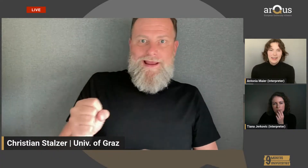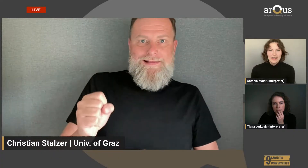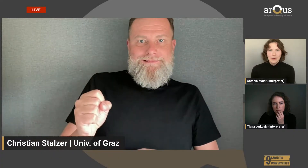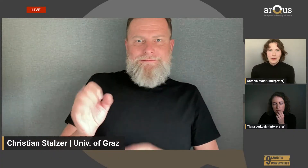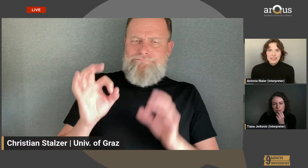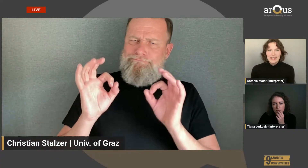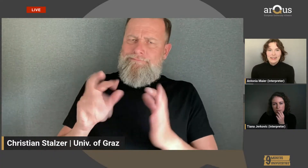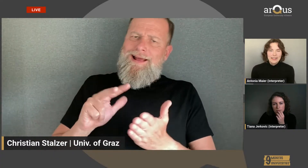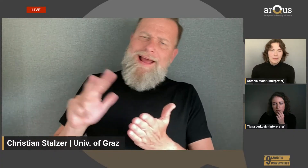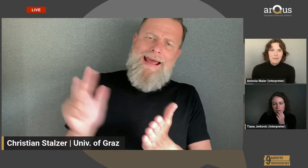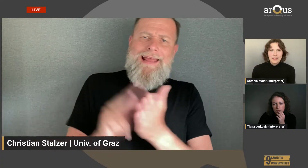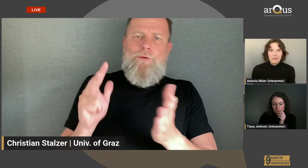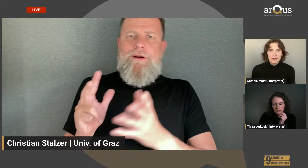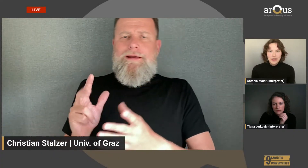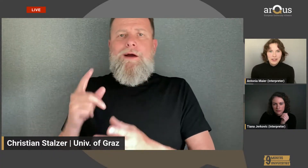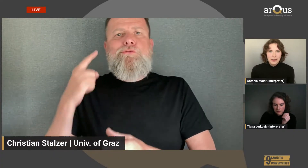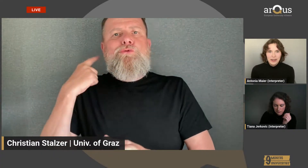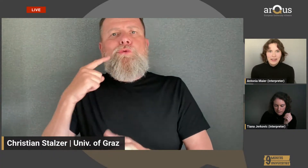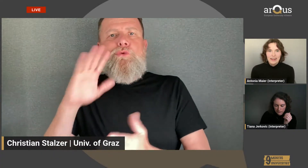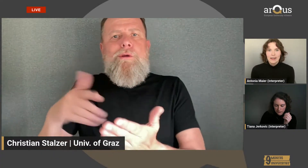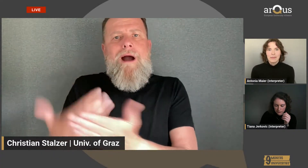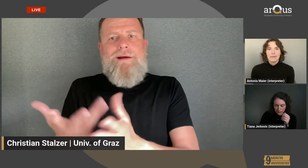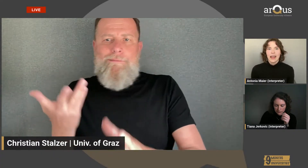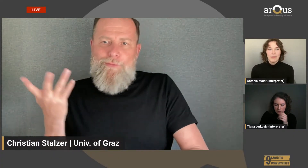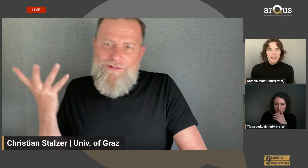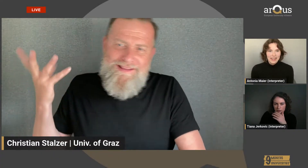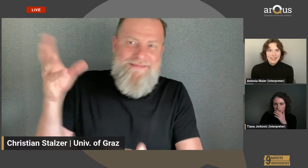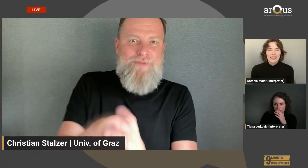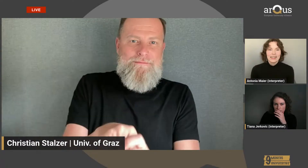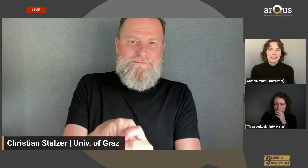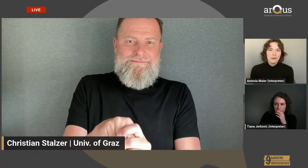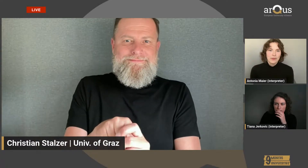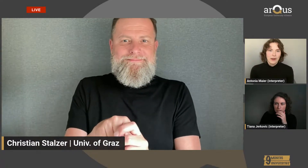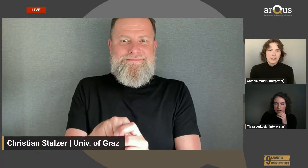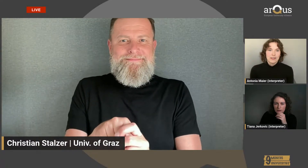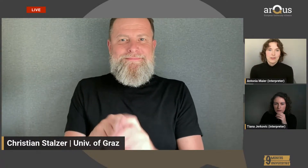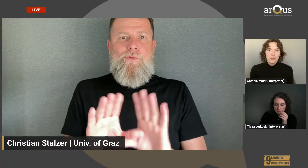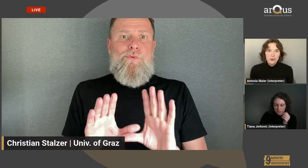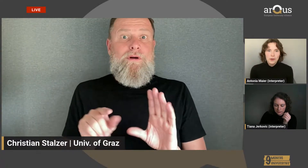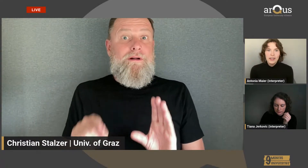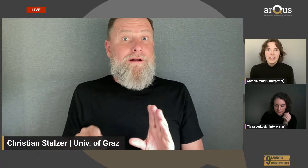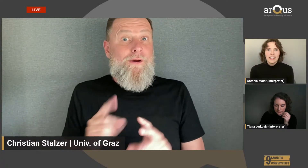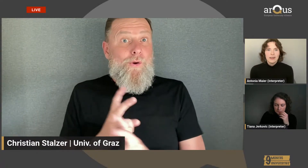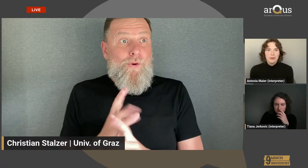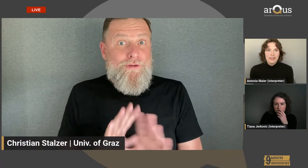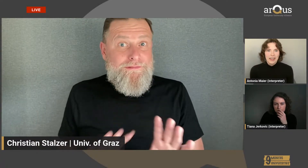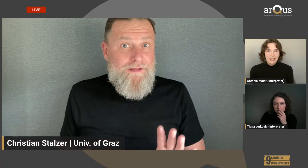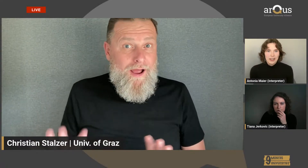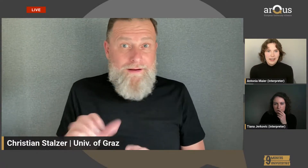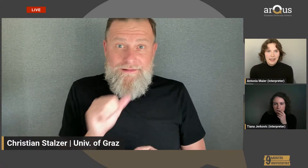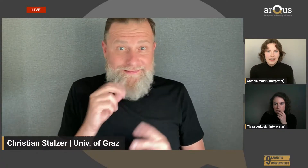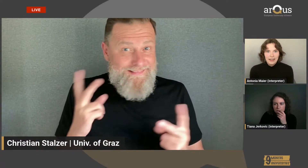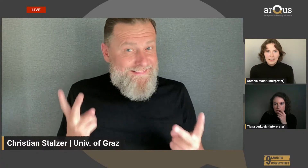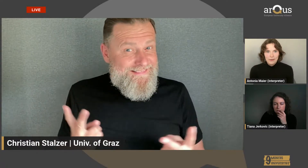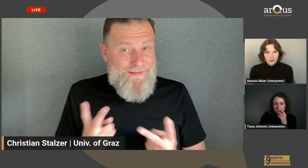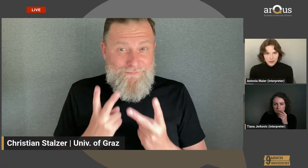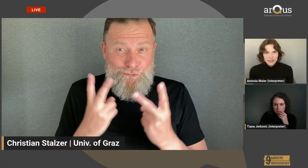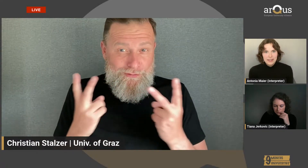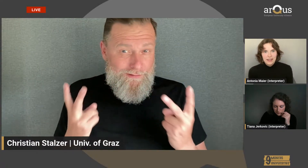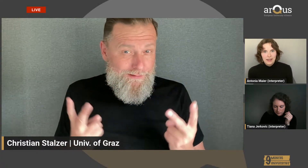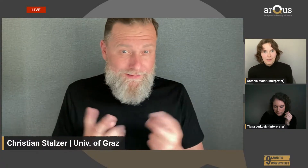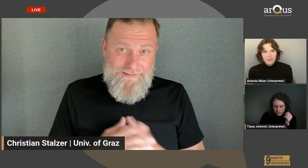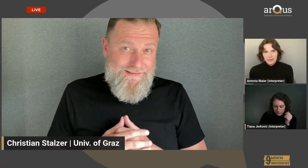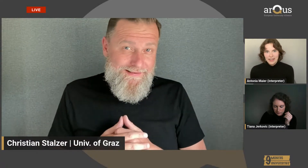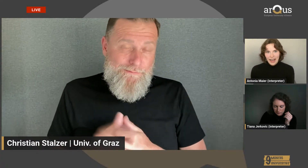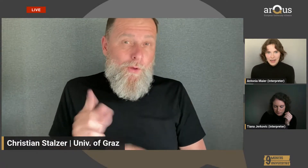But there were still some structural happenings, and in 2002 it was actually the